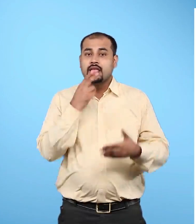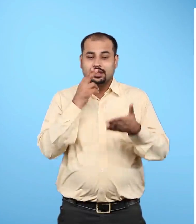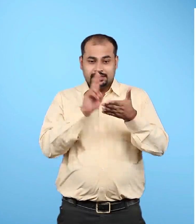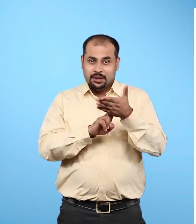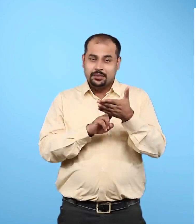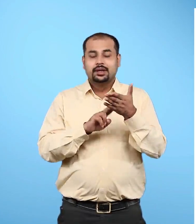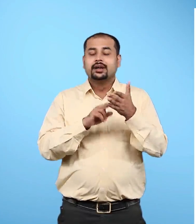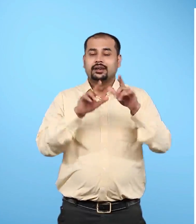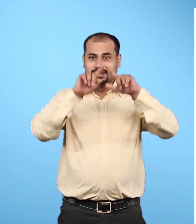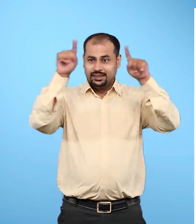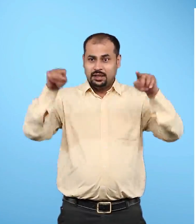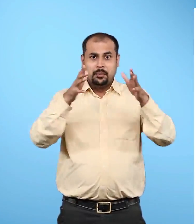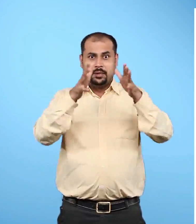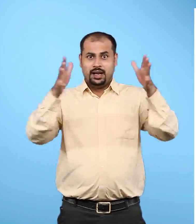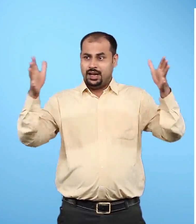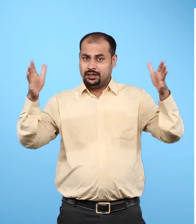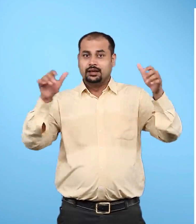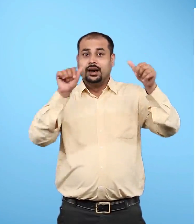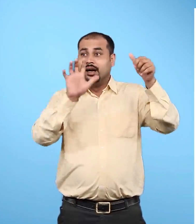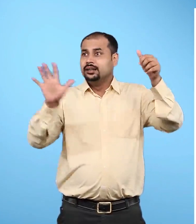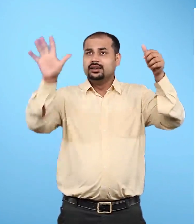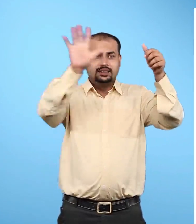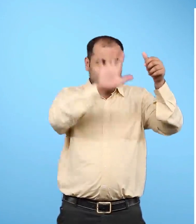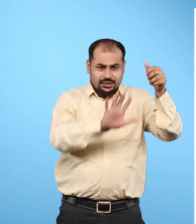How much is the area of the biggest stamp?